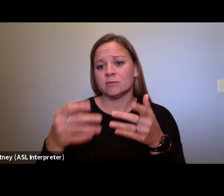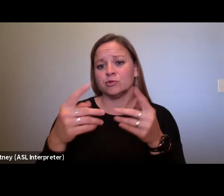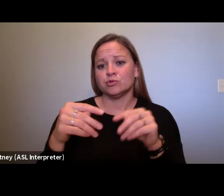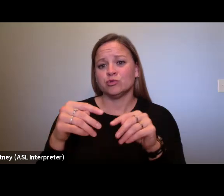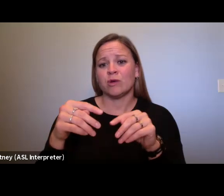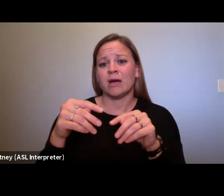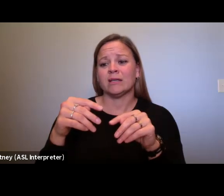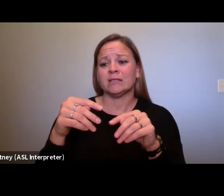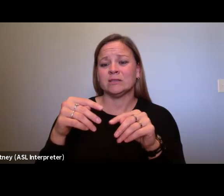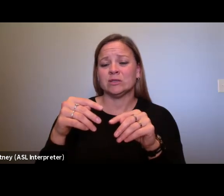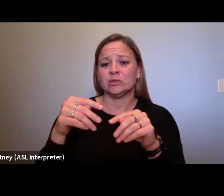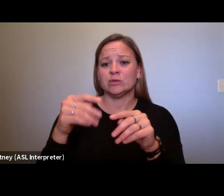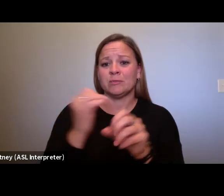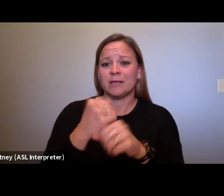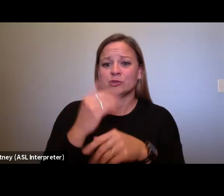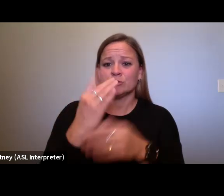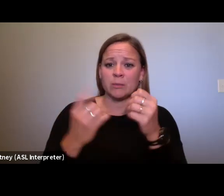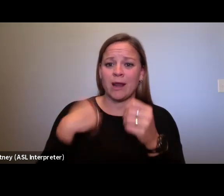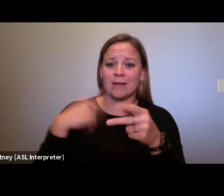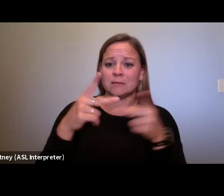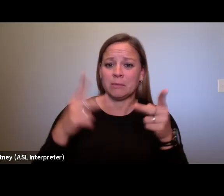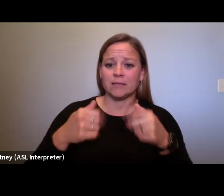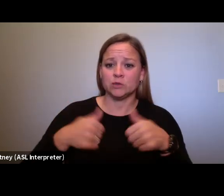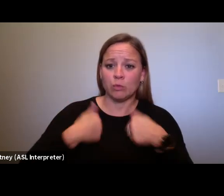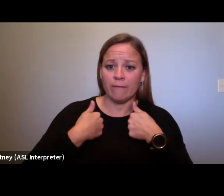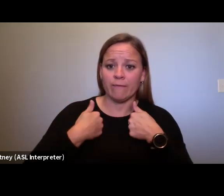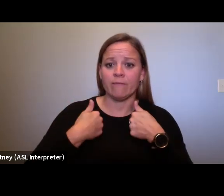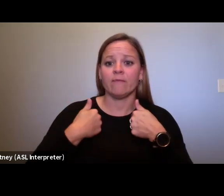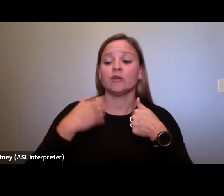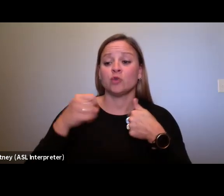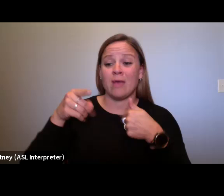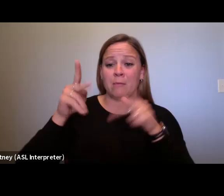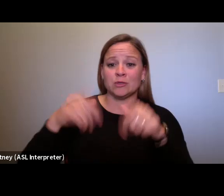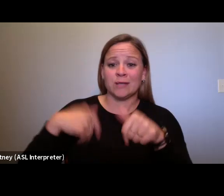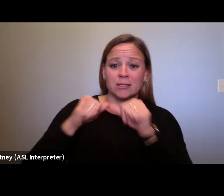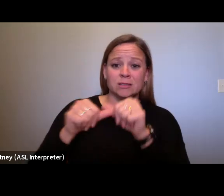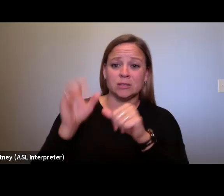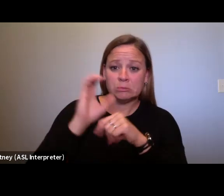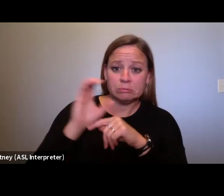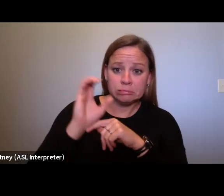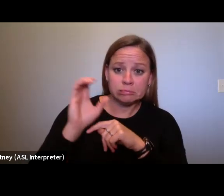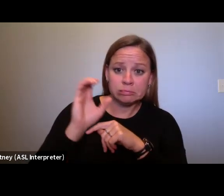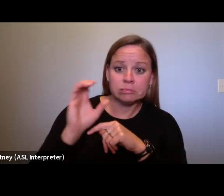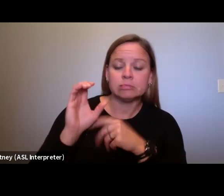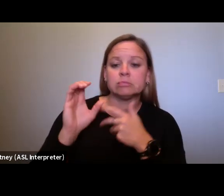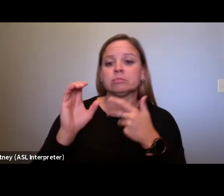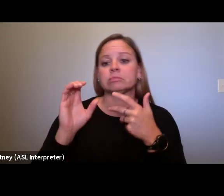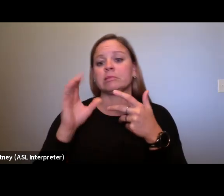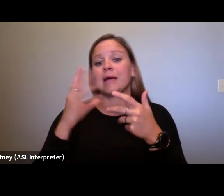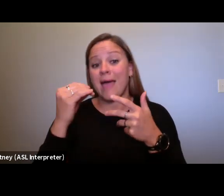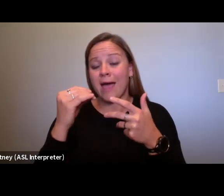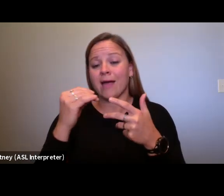roof over someone's head, so then they can continue that search and work on their other